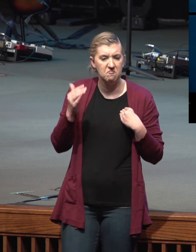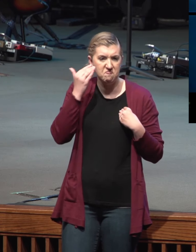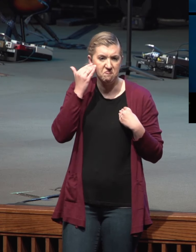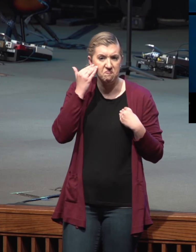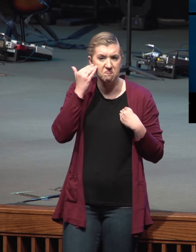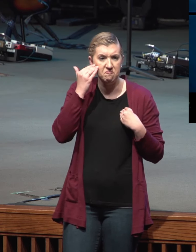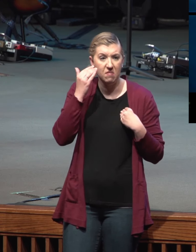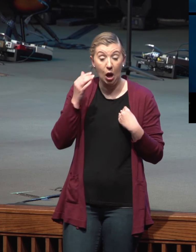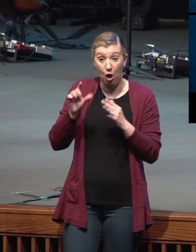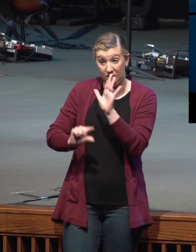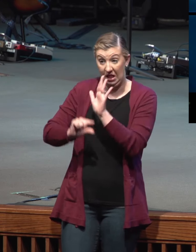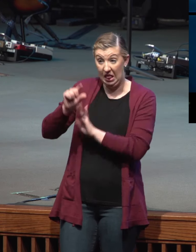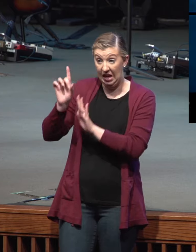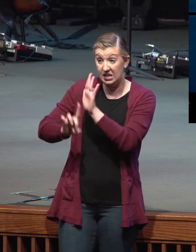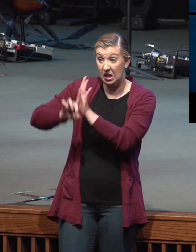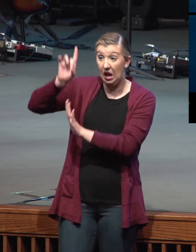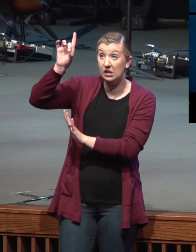Goliath's height,